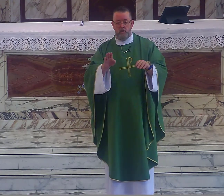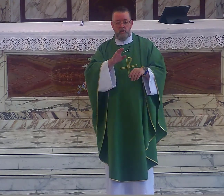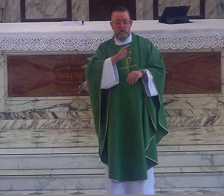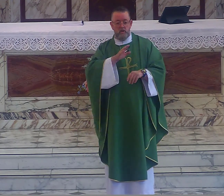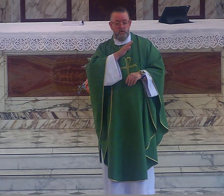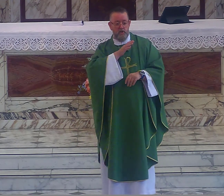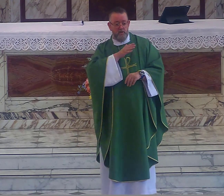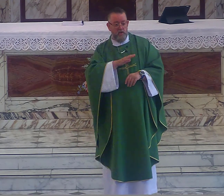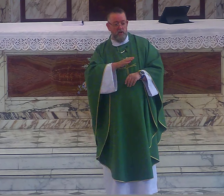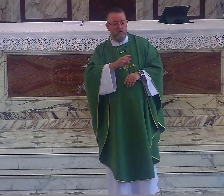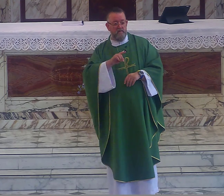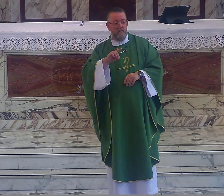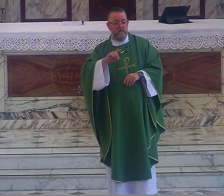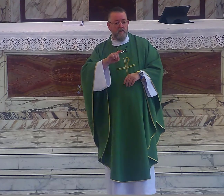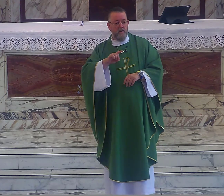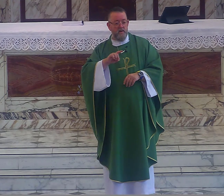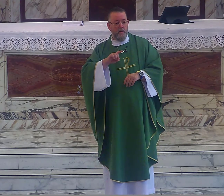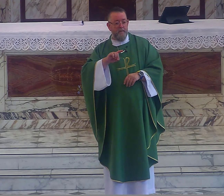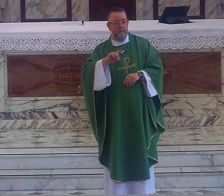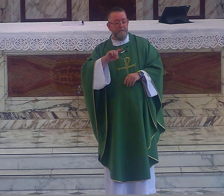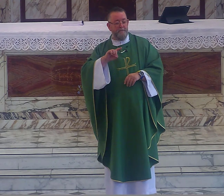not to serve,